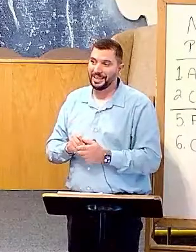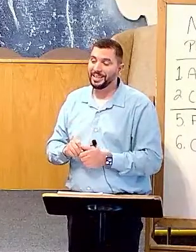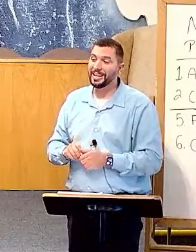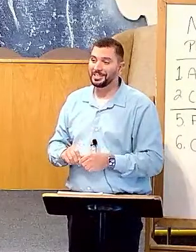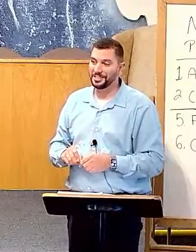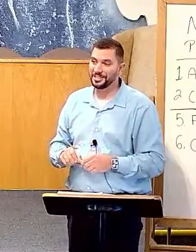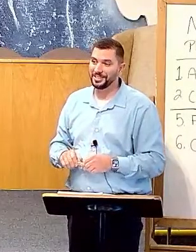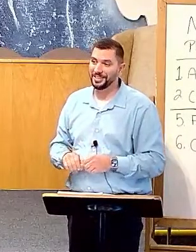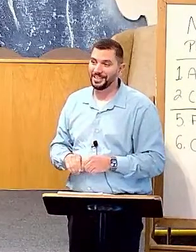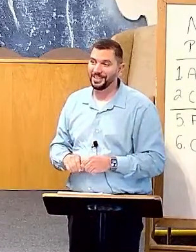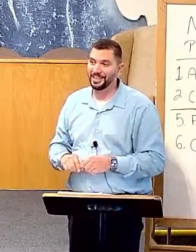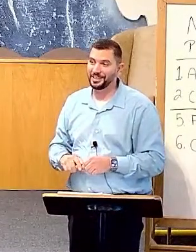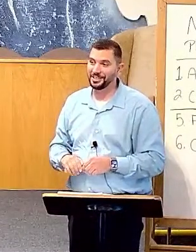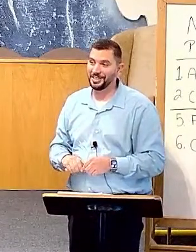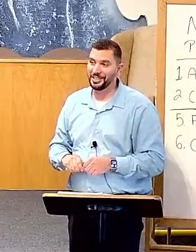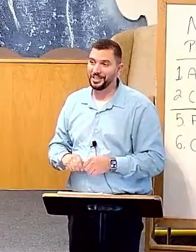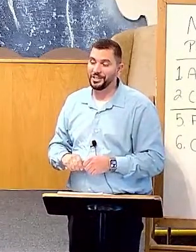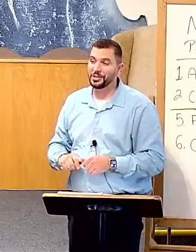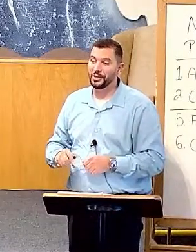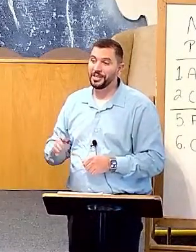yes. So he's the pastor.